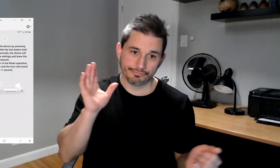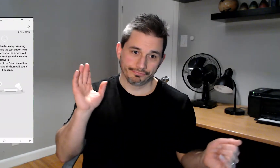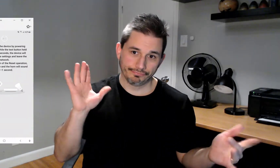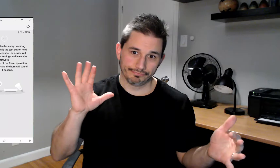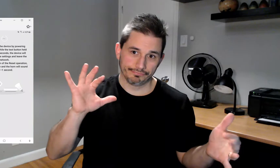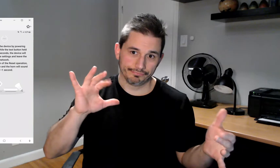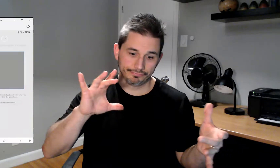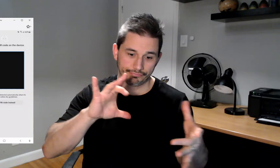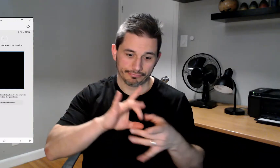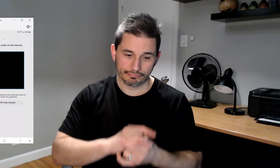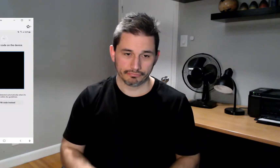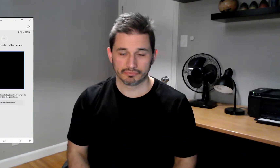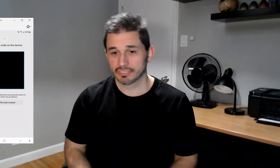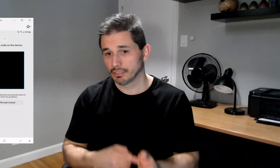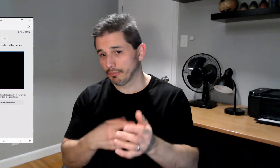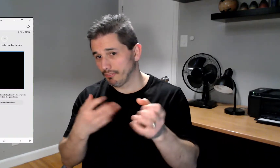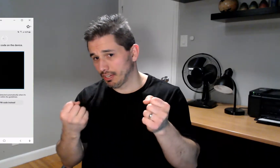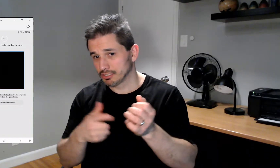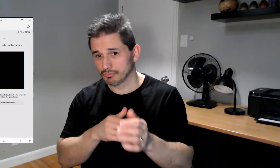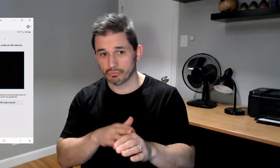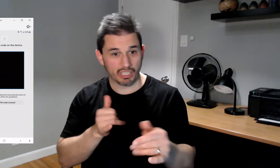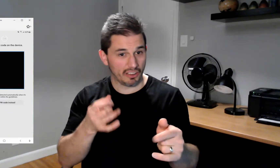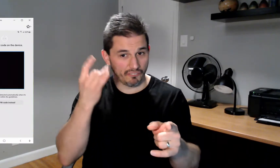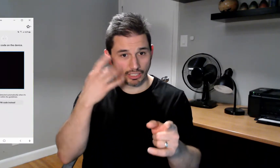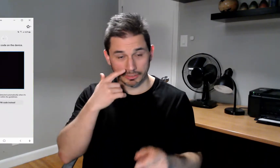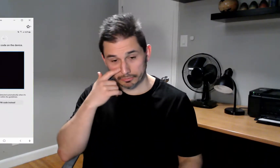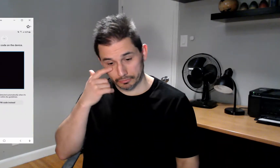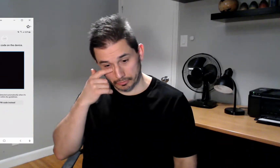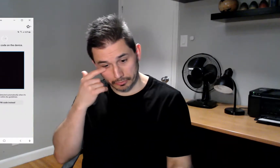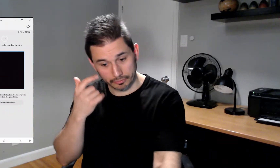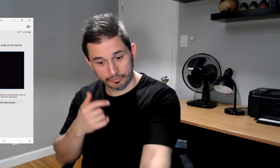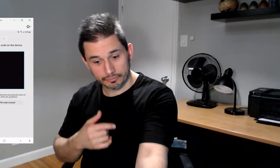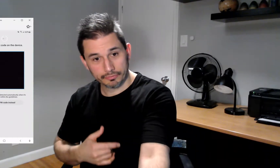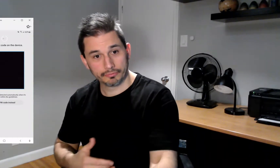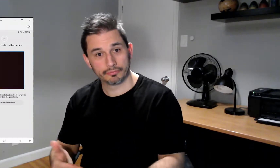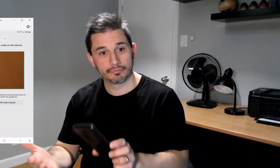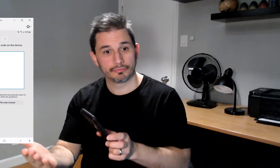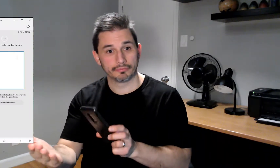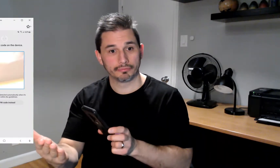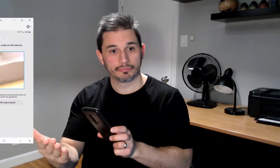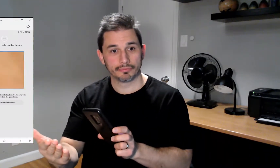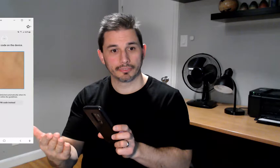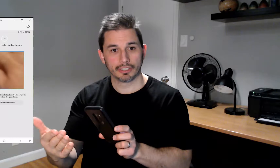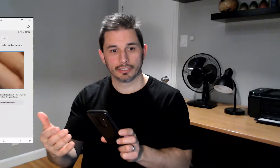And now it'll start to connect. Sometimes it's slower, sometimes it's faster.